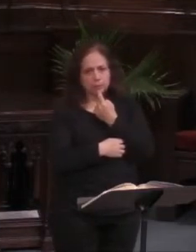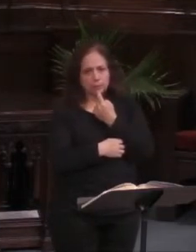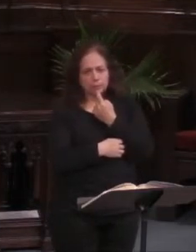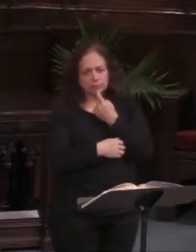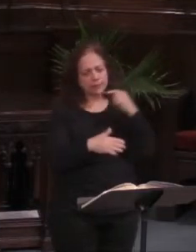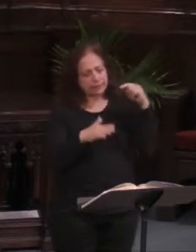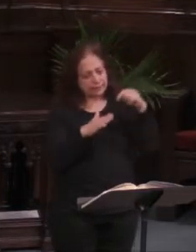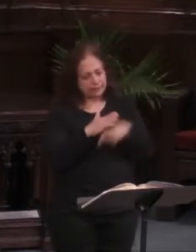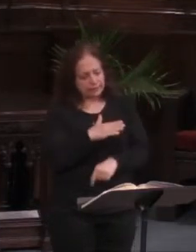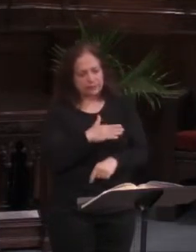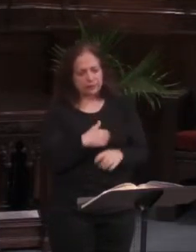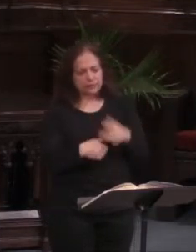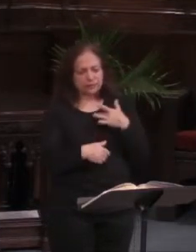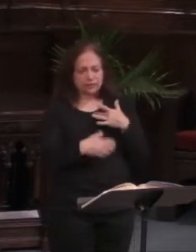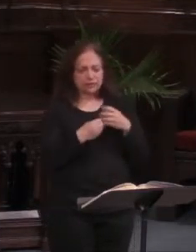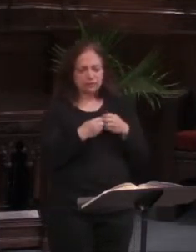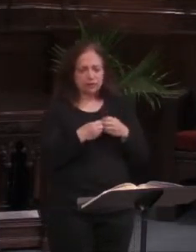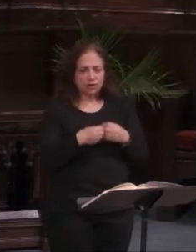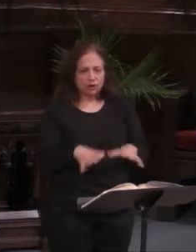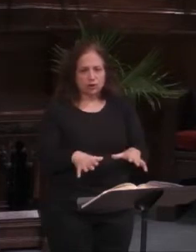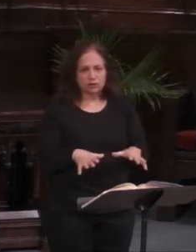and a deep sense of loss.